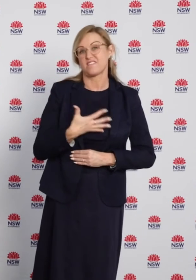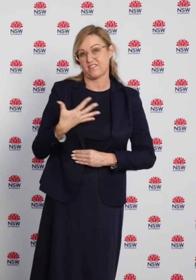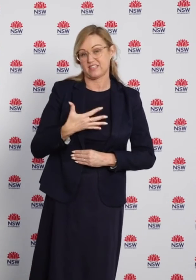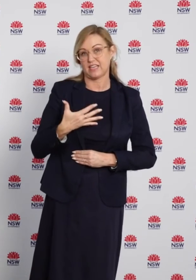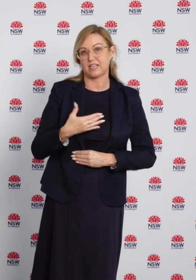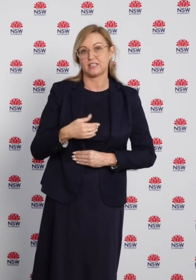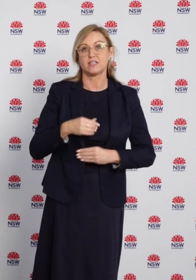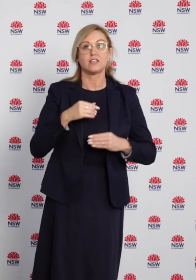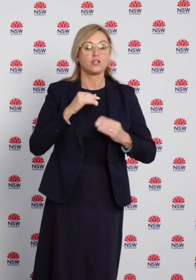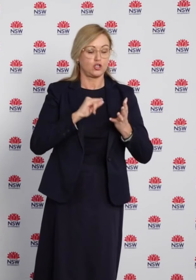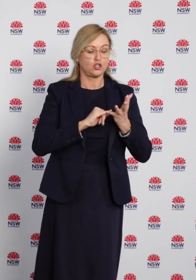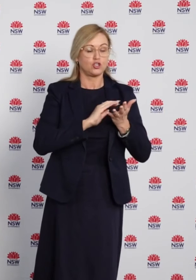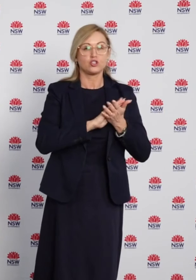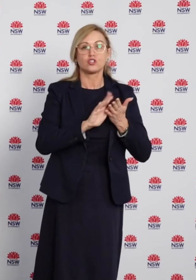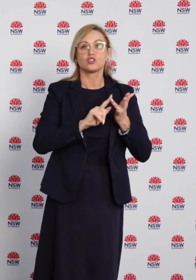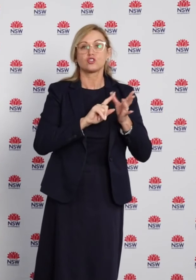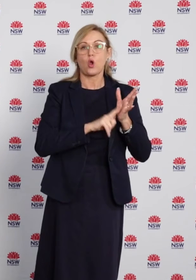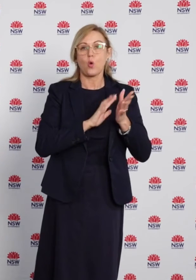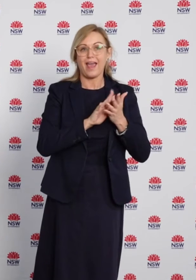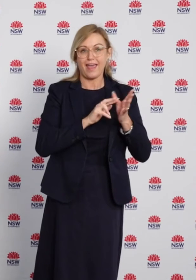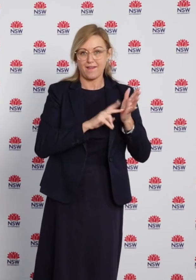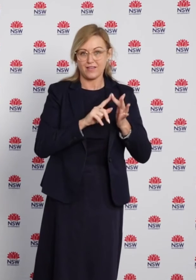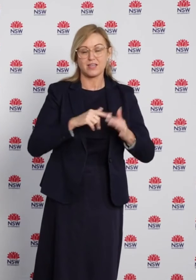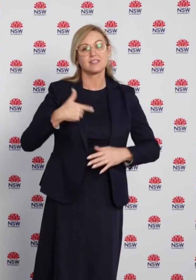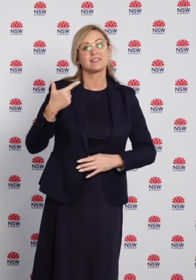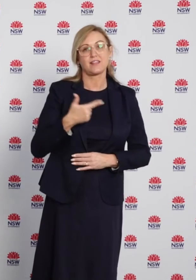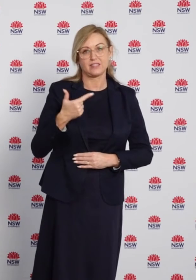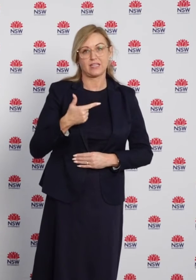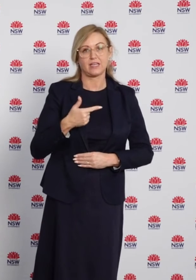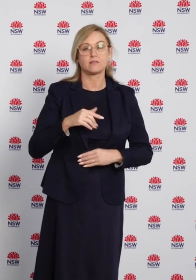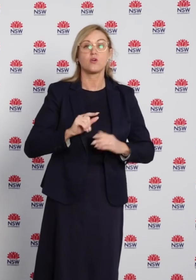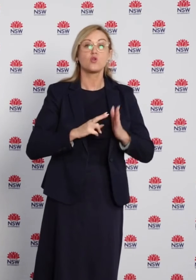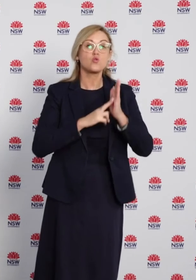and 17 in Shellhaven. On the Central Coast,